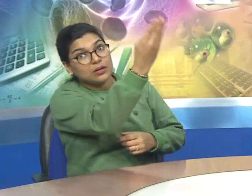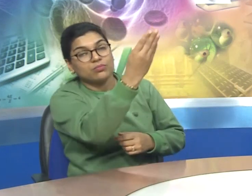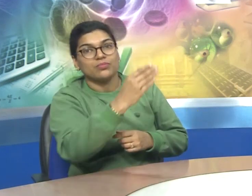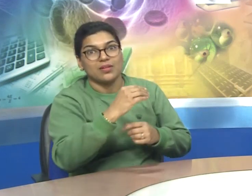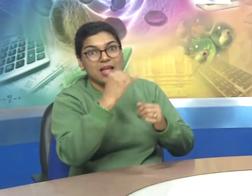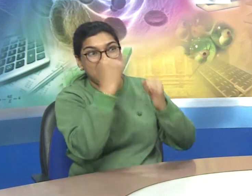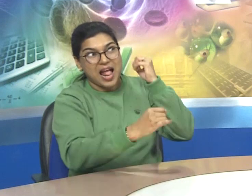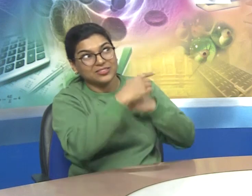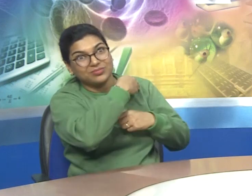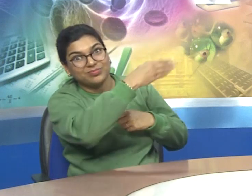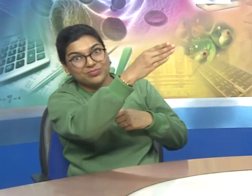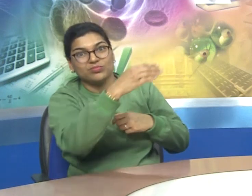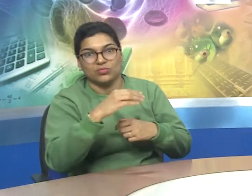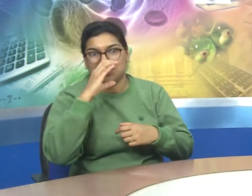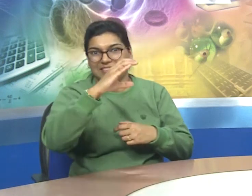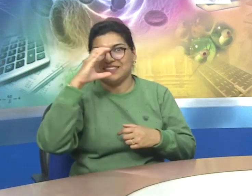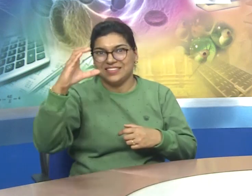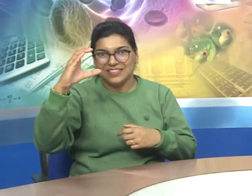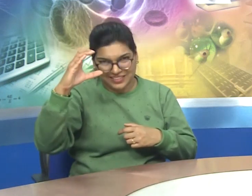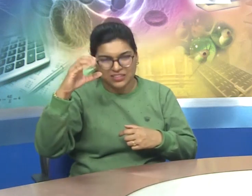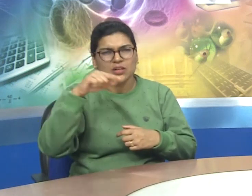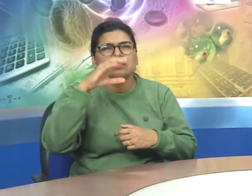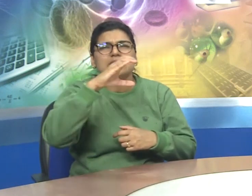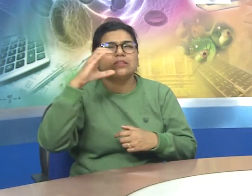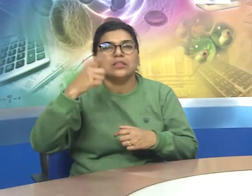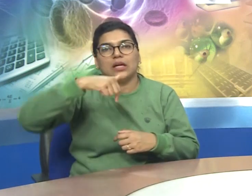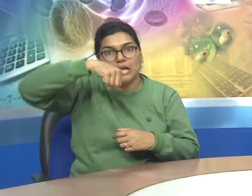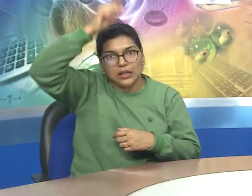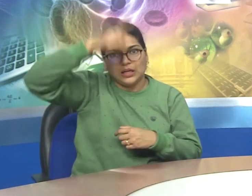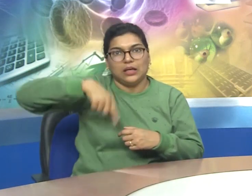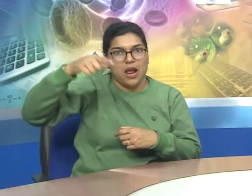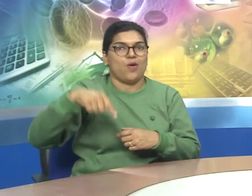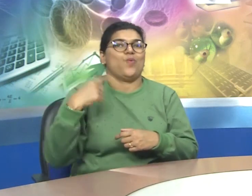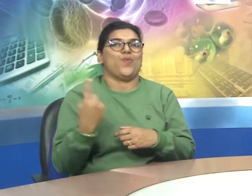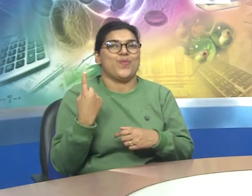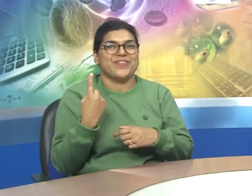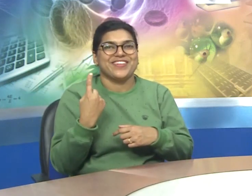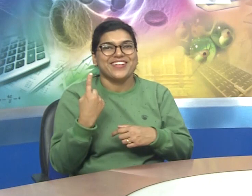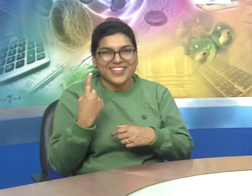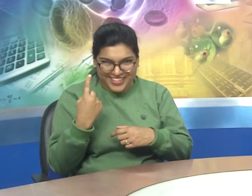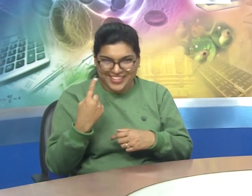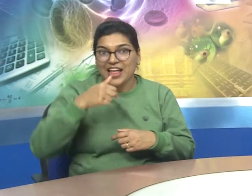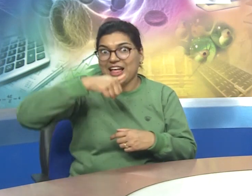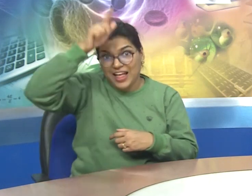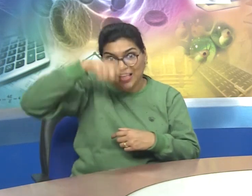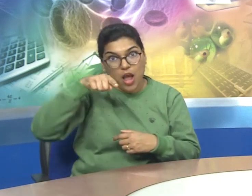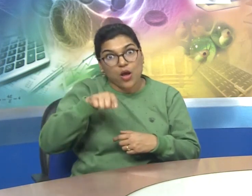codes which we can say that they are used at international level. And similarly, the third column which you can see is notation